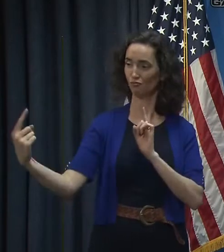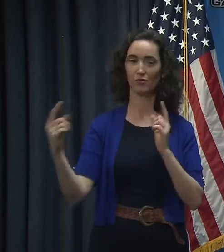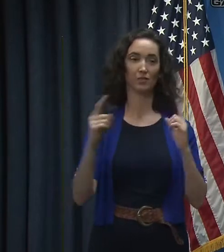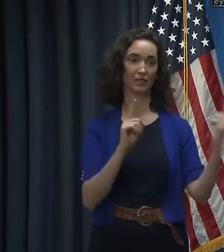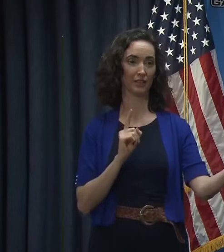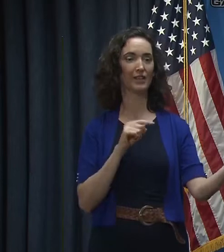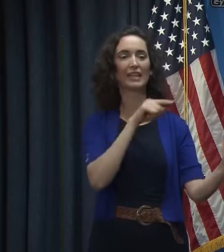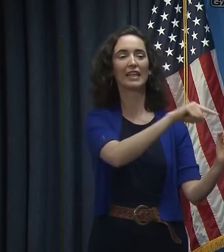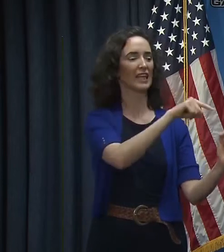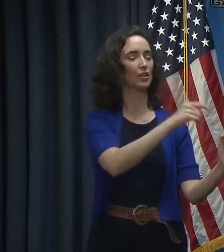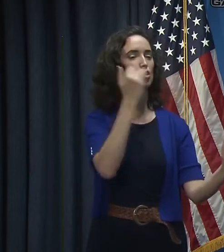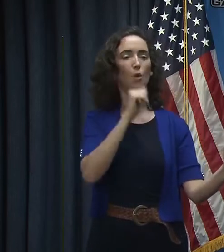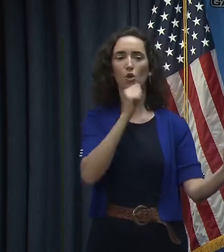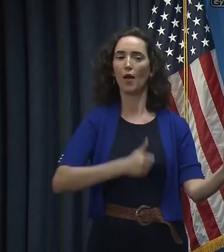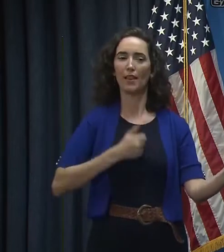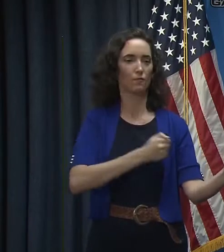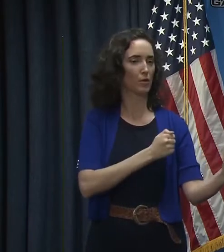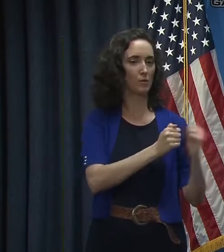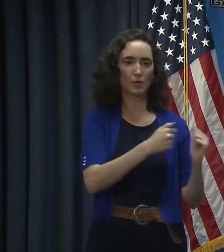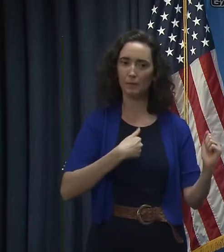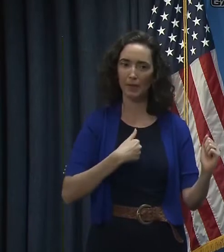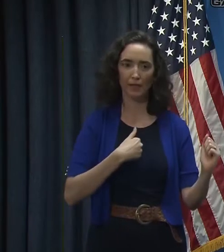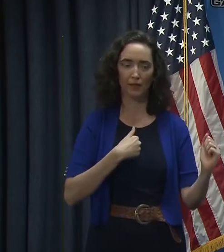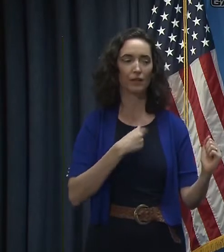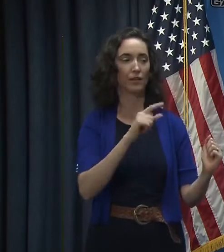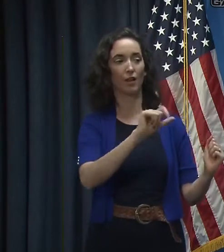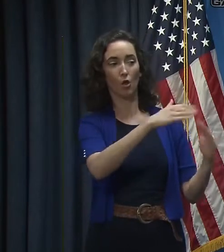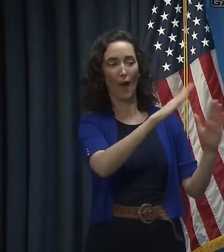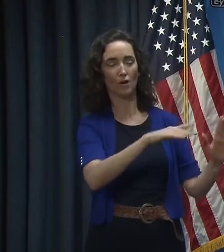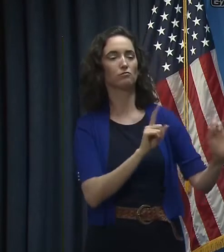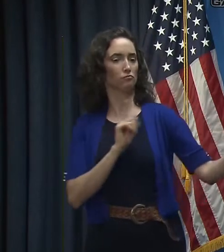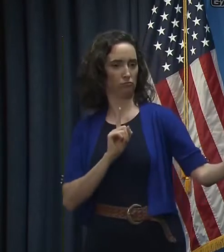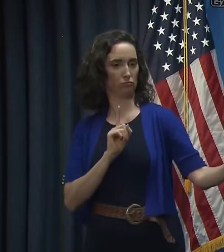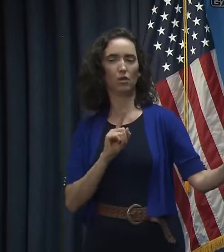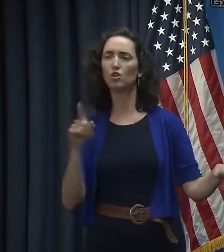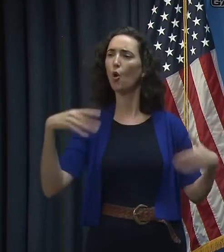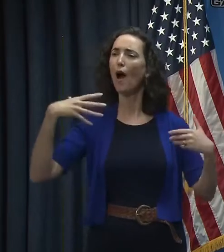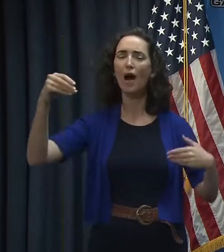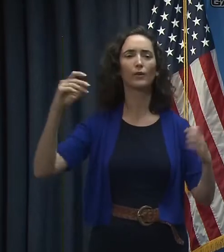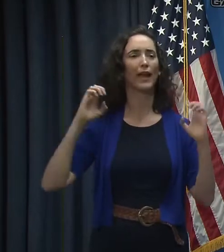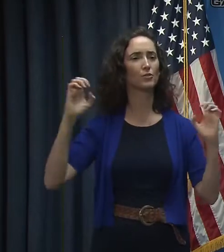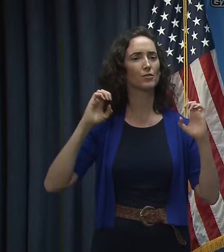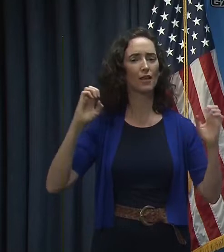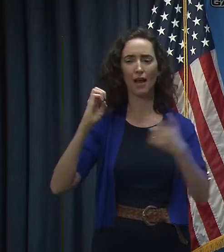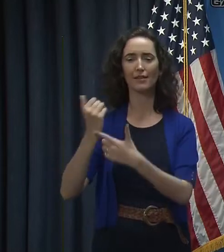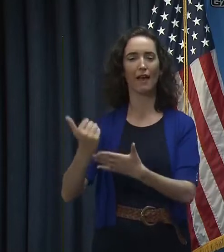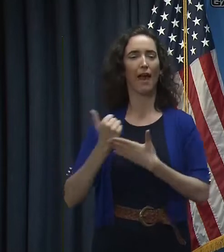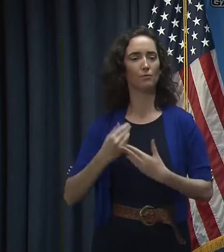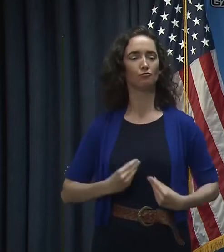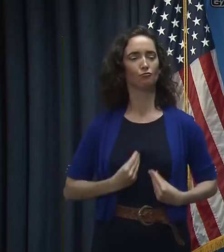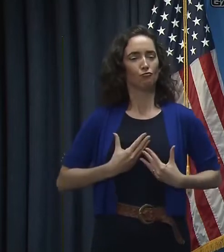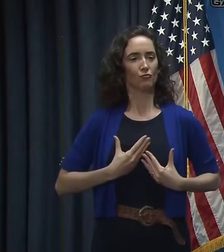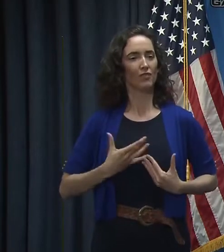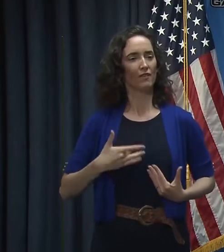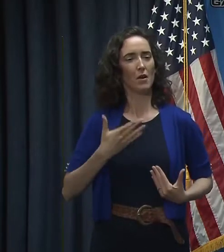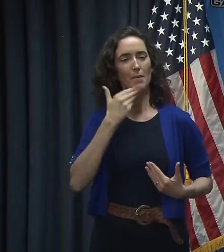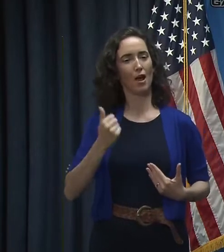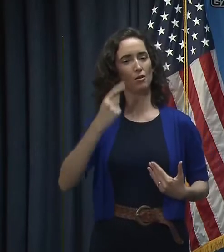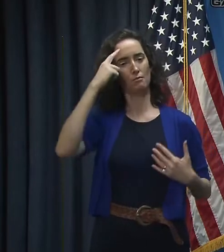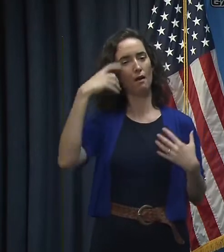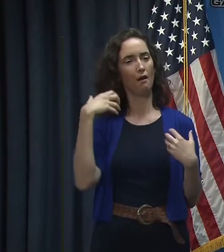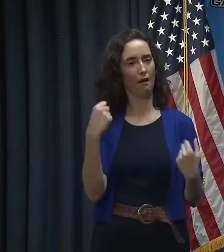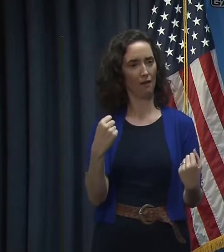are not living with you in your household. Get out there and exercise. It's good for your mental health as well. And